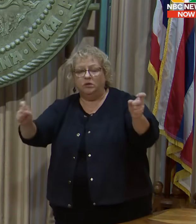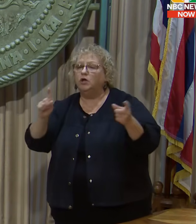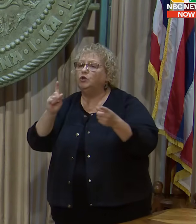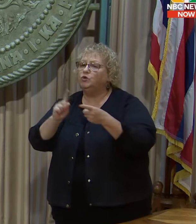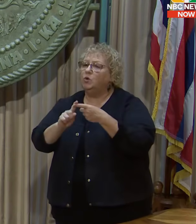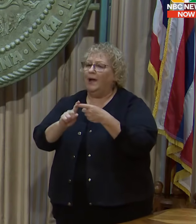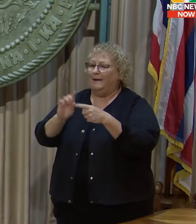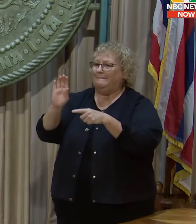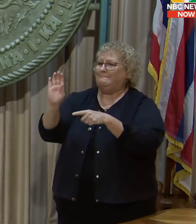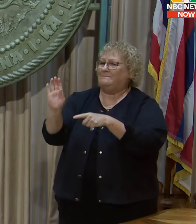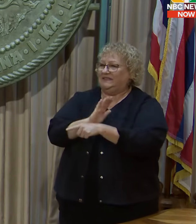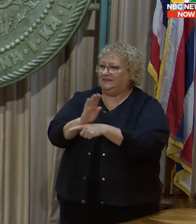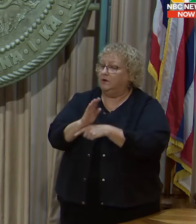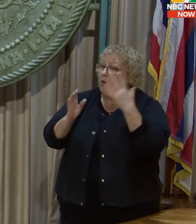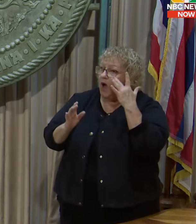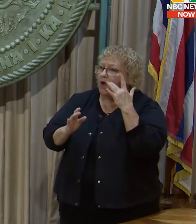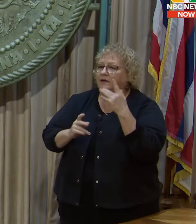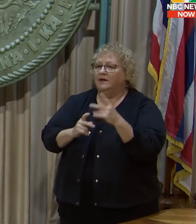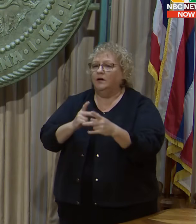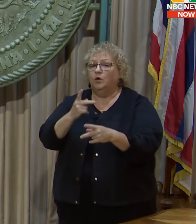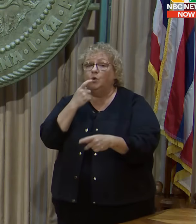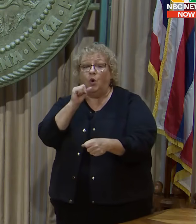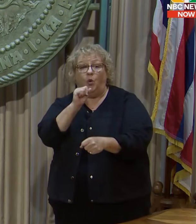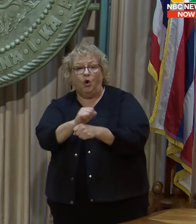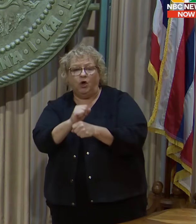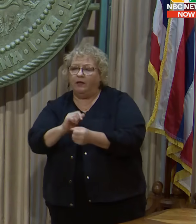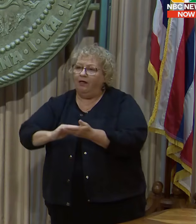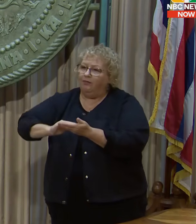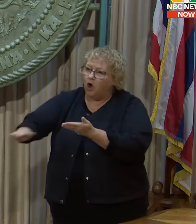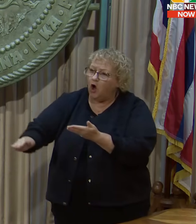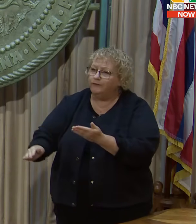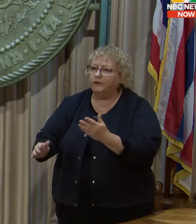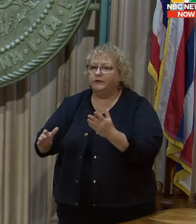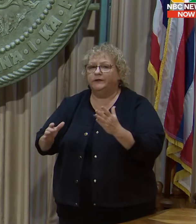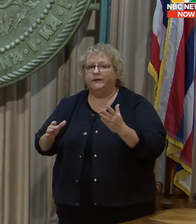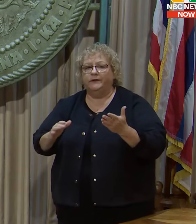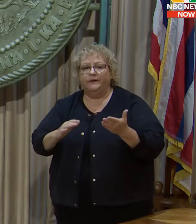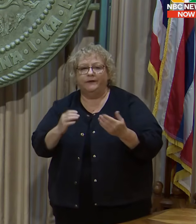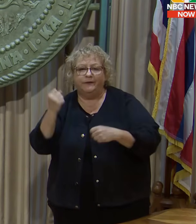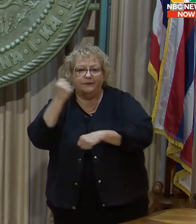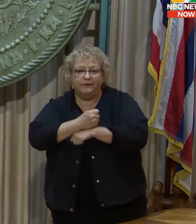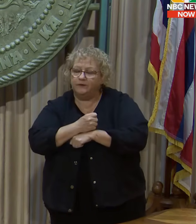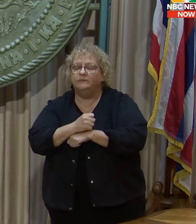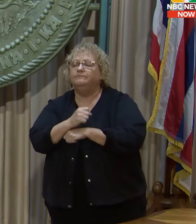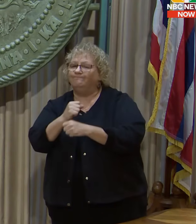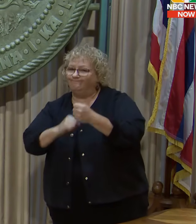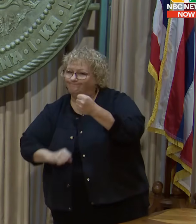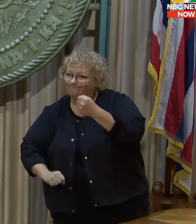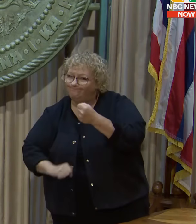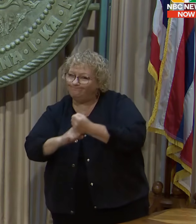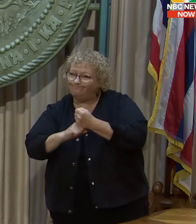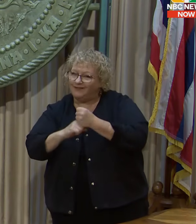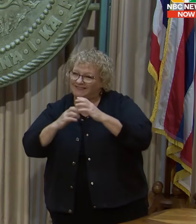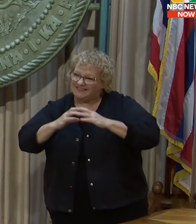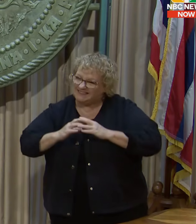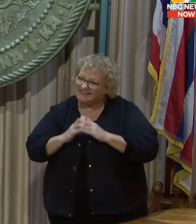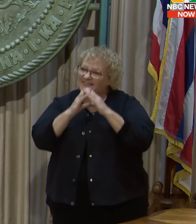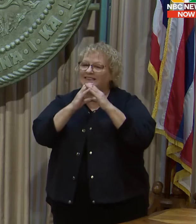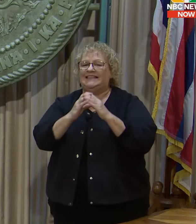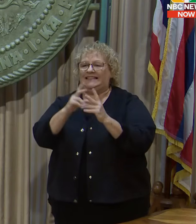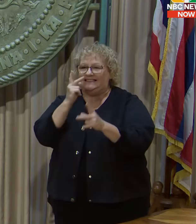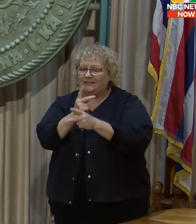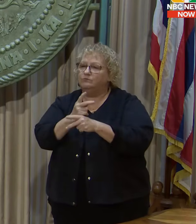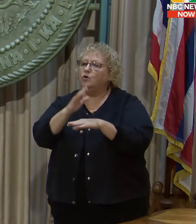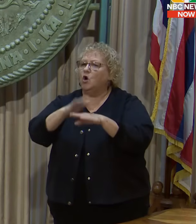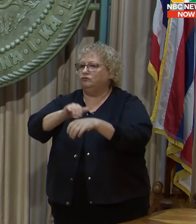on the job. These are not simply handouts to companies and businesses. These are assistance that is designed to keep employees on the